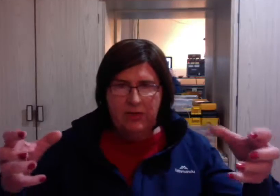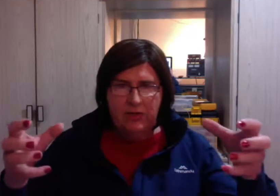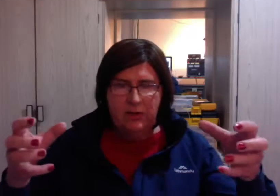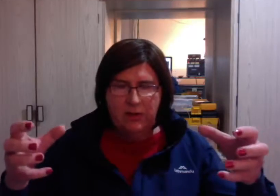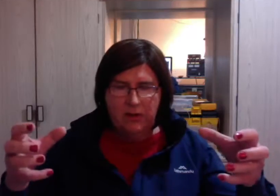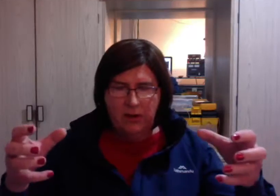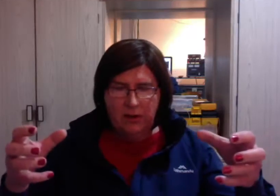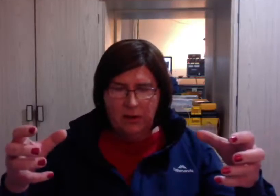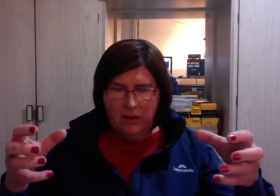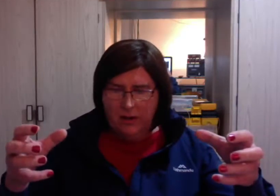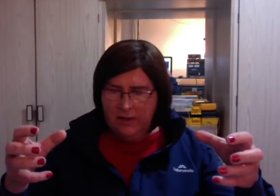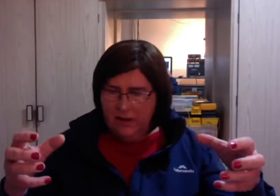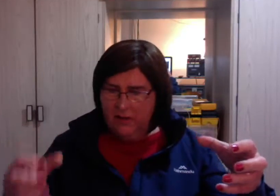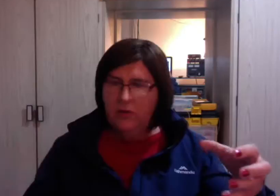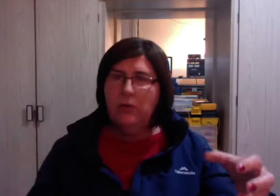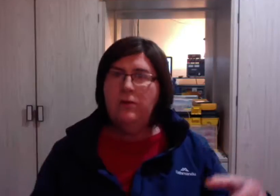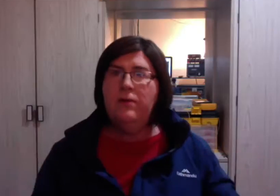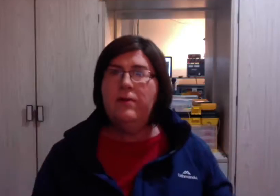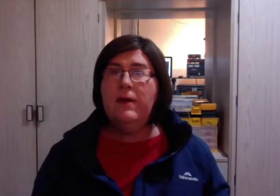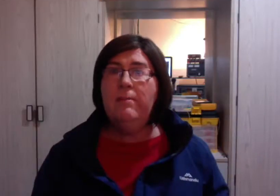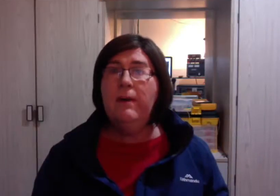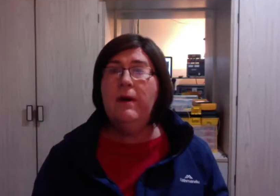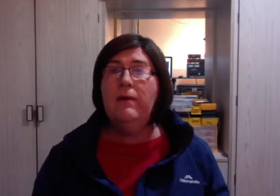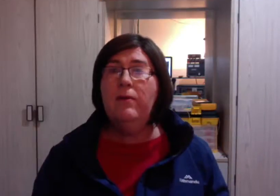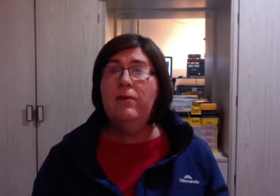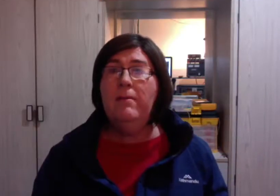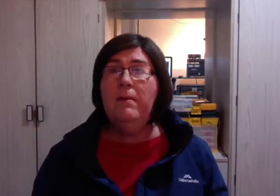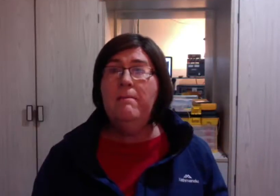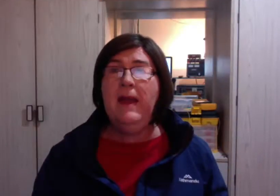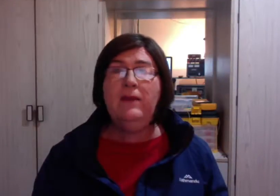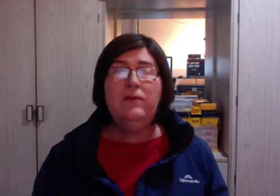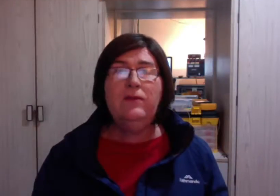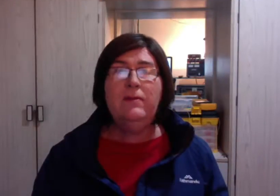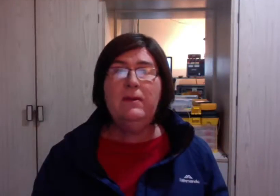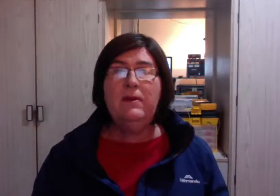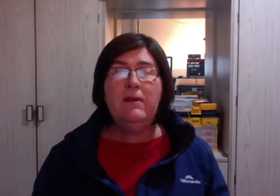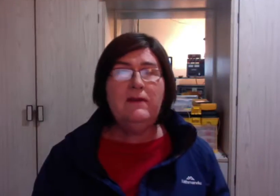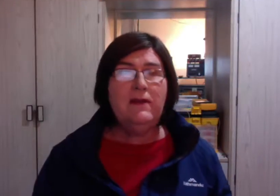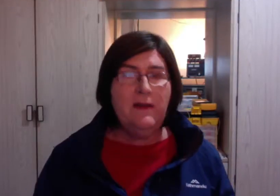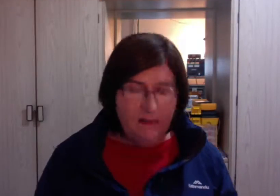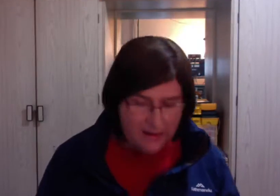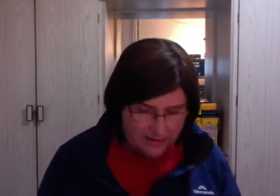version. I think it's called Thumper or Thumper Max or something crazy like that.